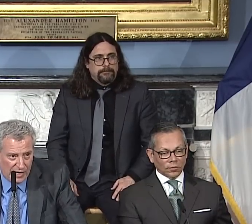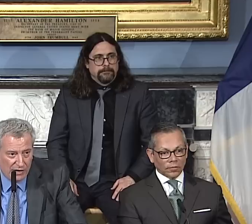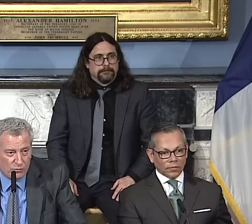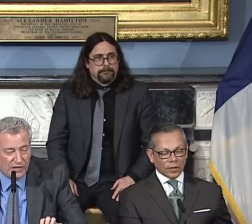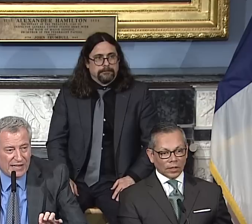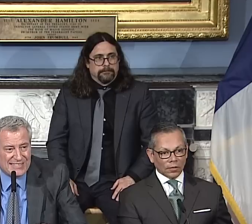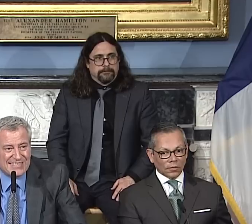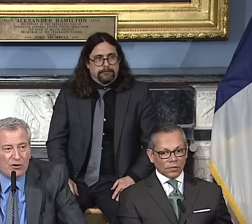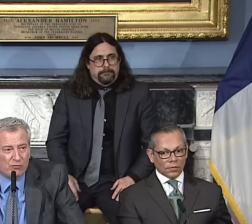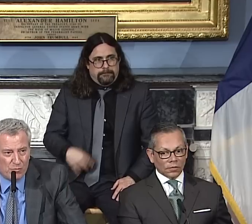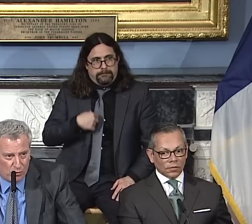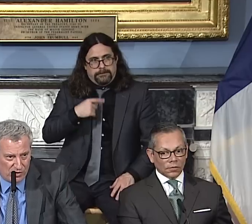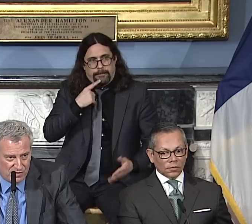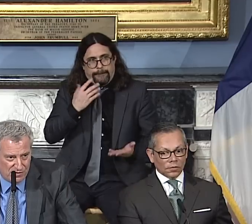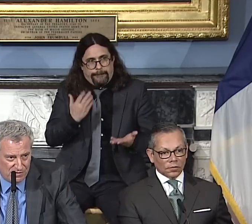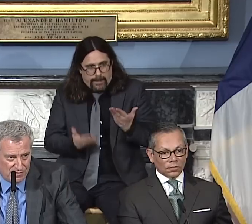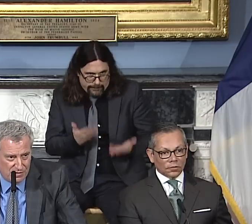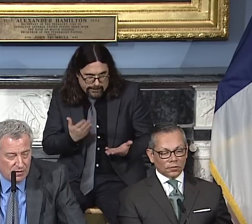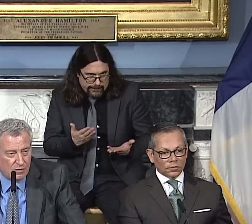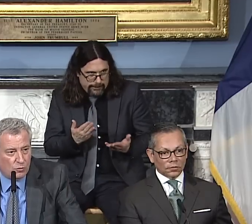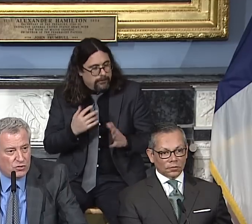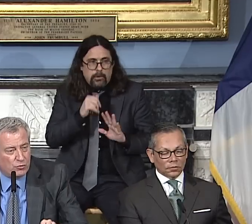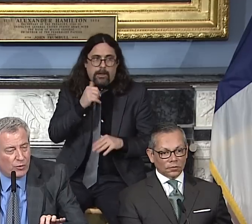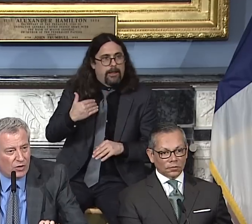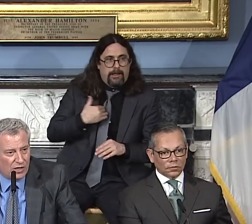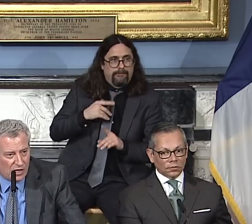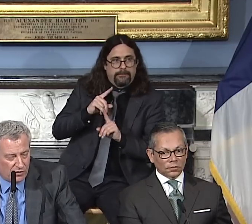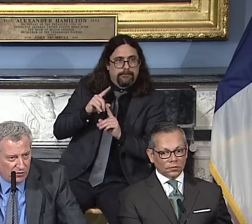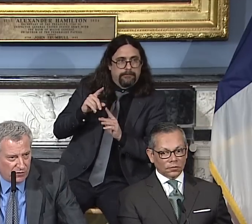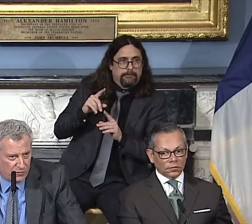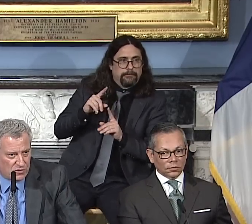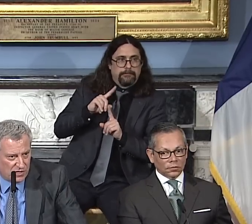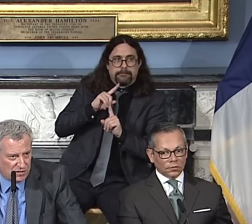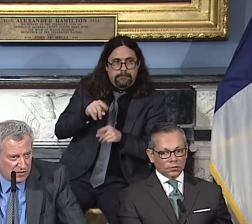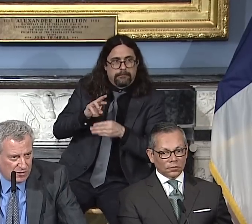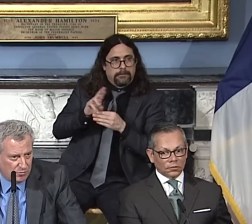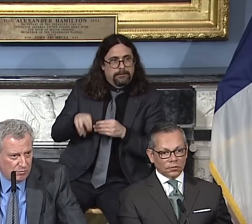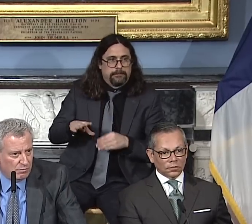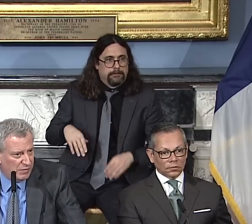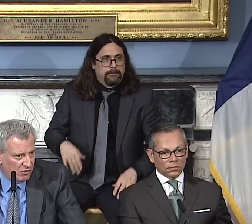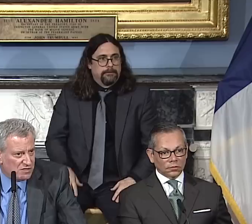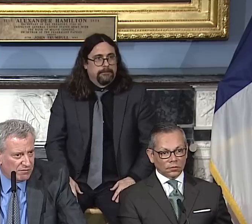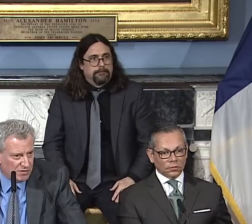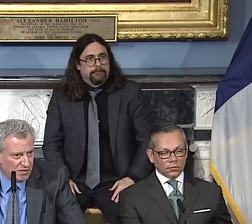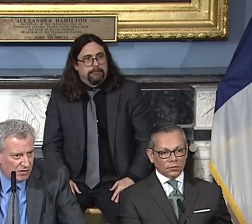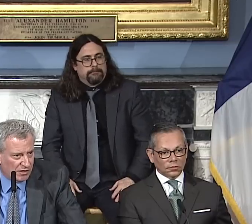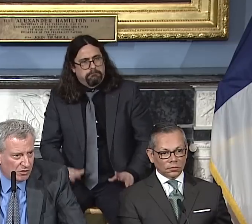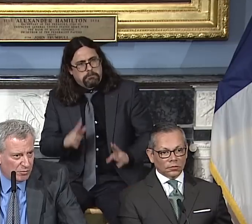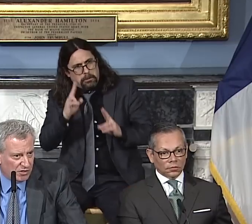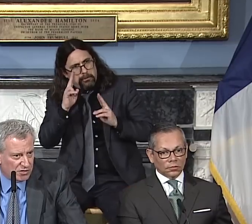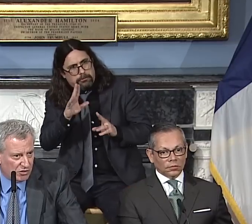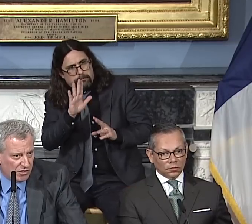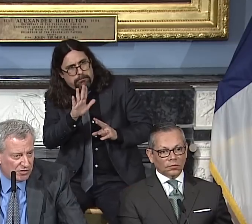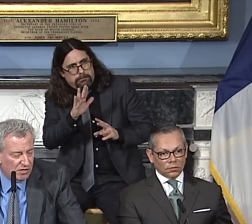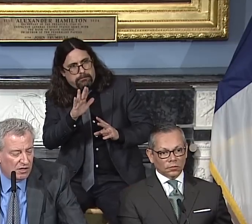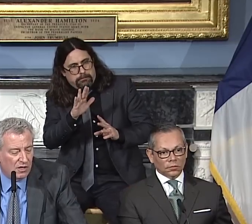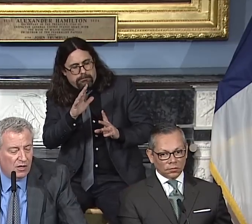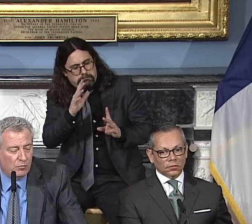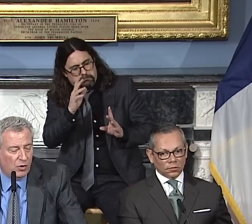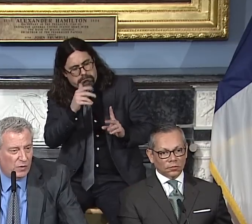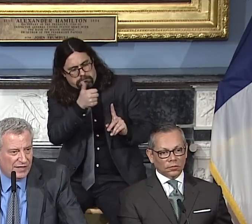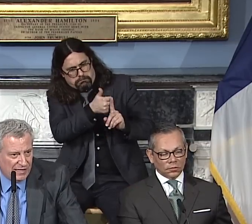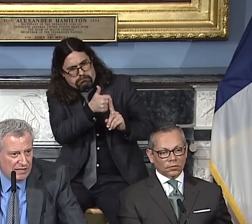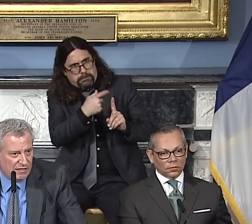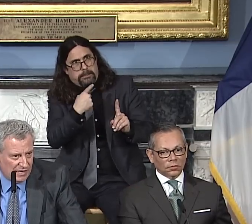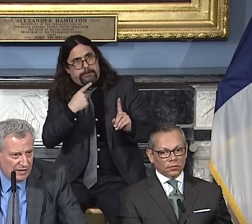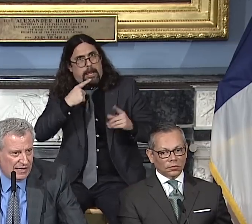got a self-report, which we were going to honor in the first instance, better safe than sorry, abundance of caution.